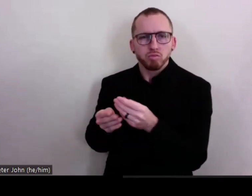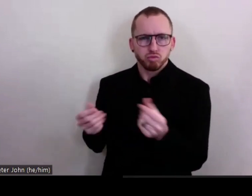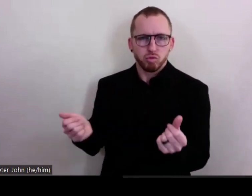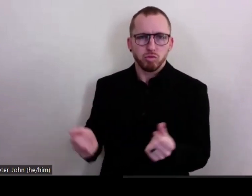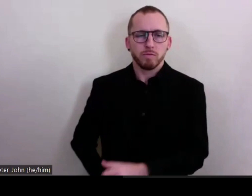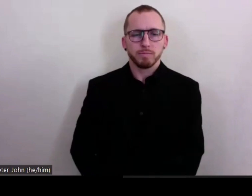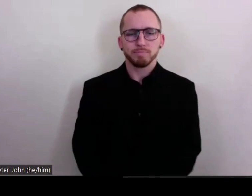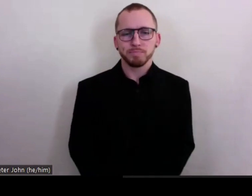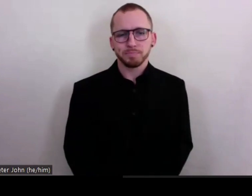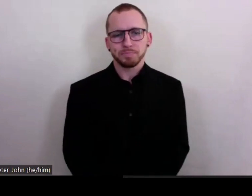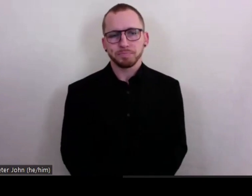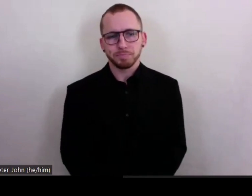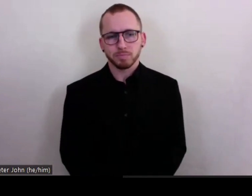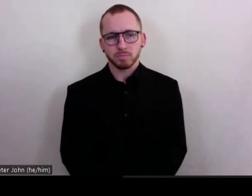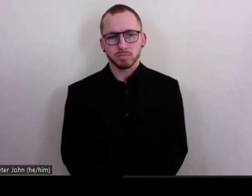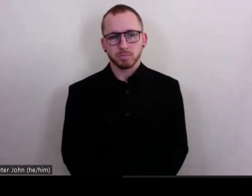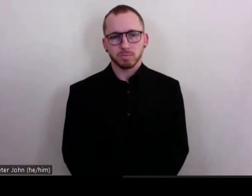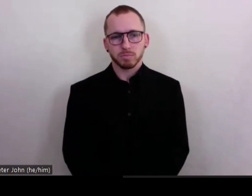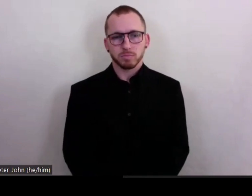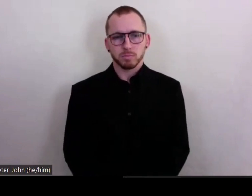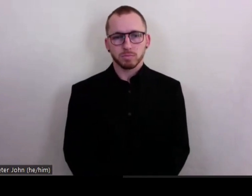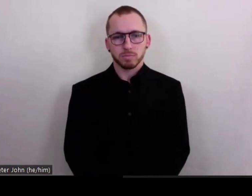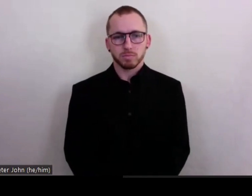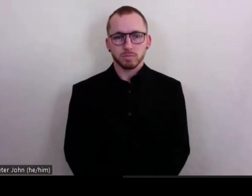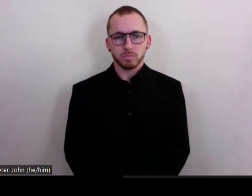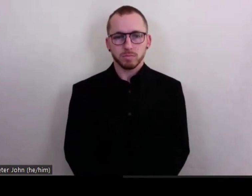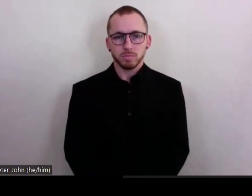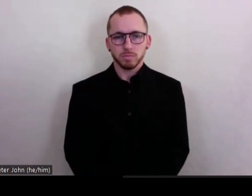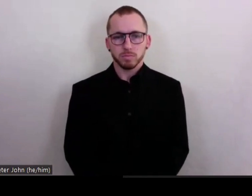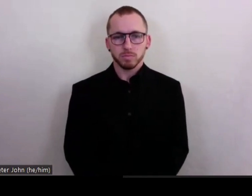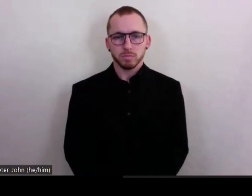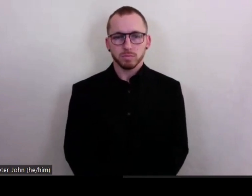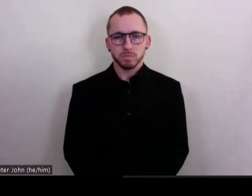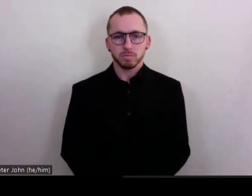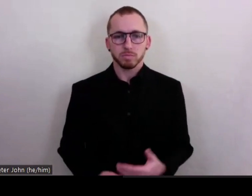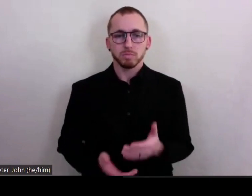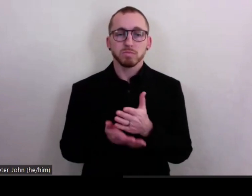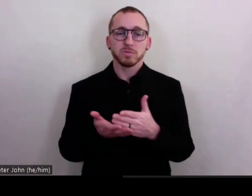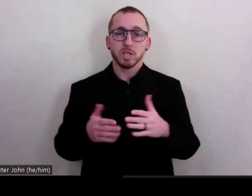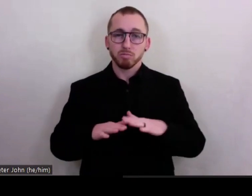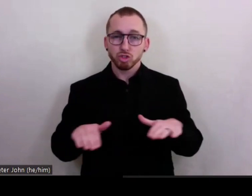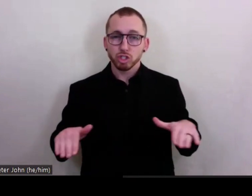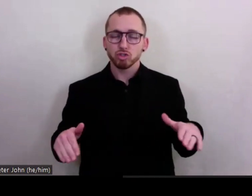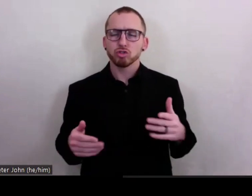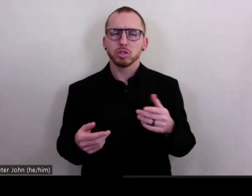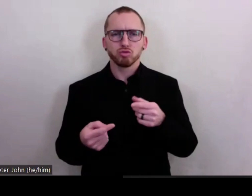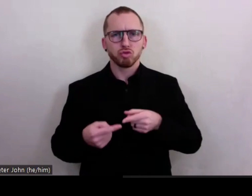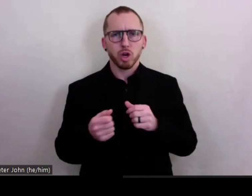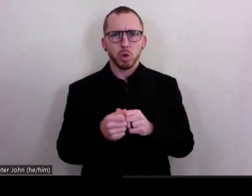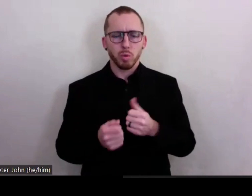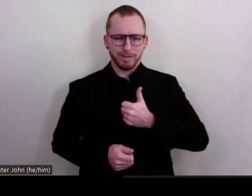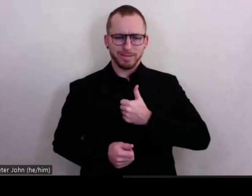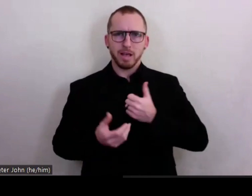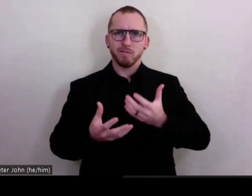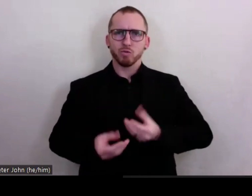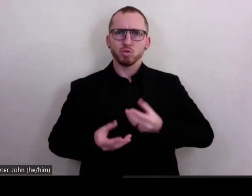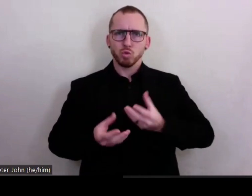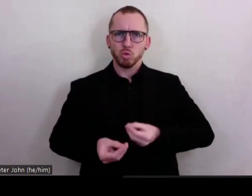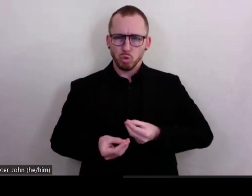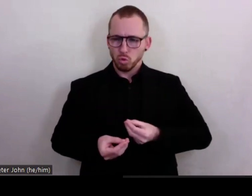Some kids who have, kids or adolescents who have difficulty in self-regulation and self-soothing can also be apathetic or